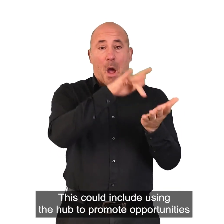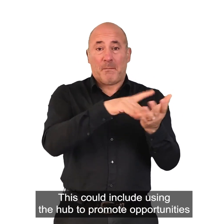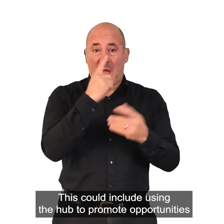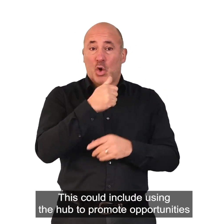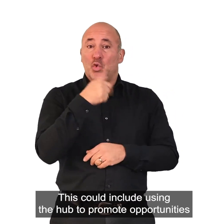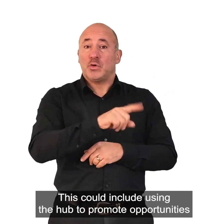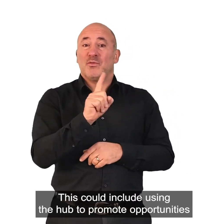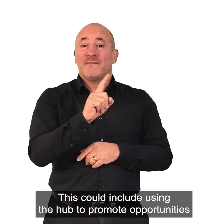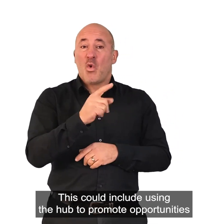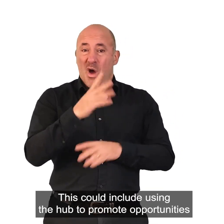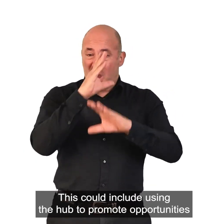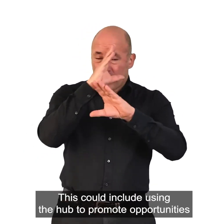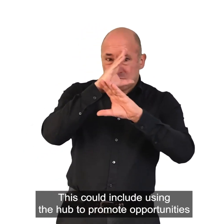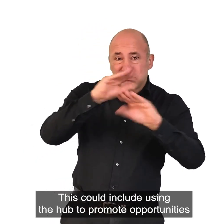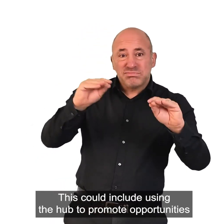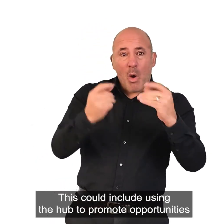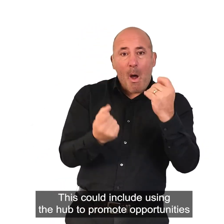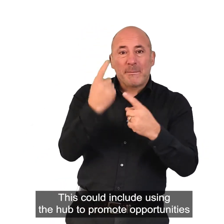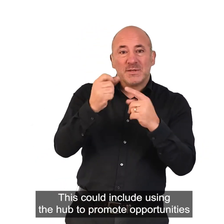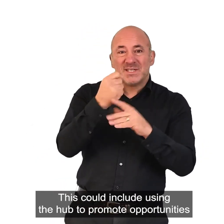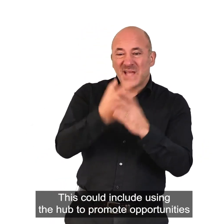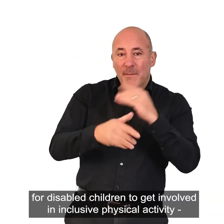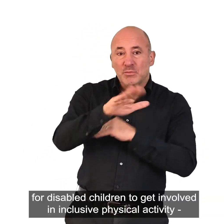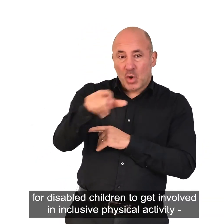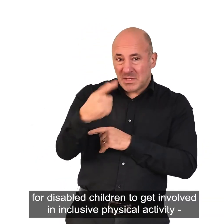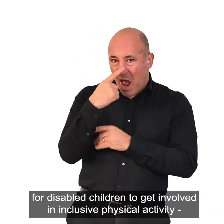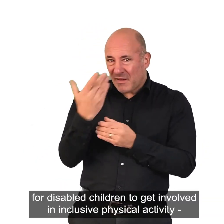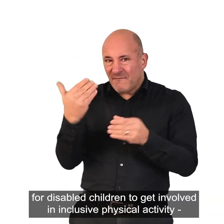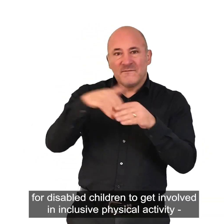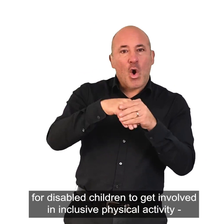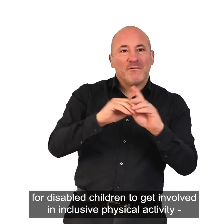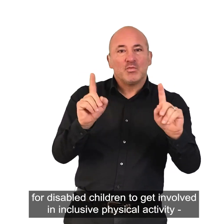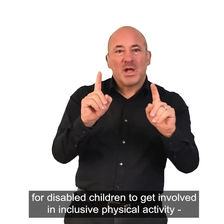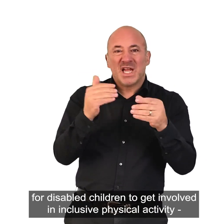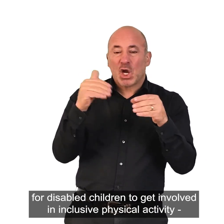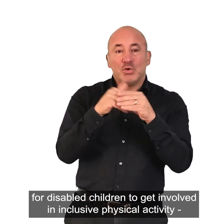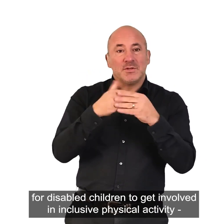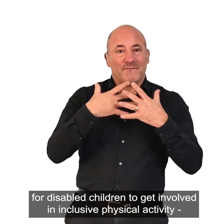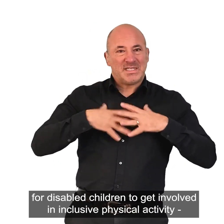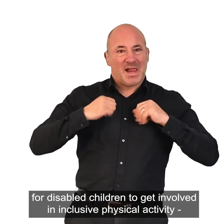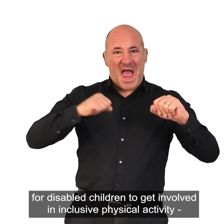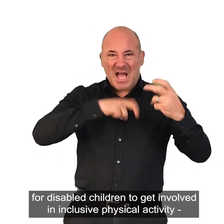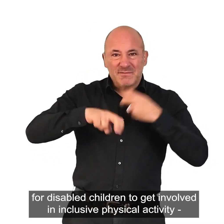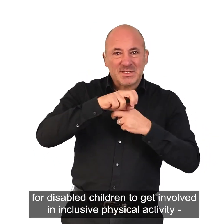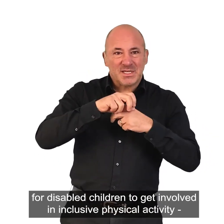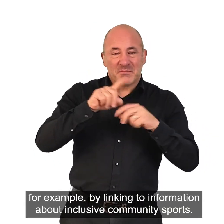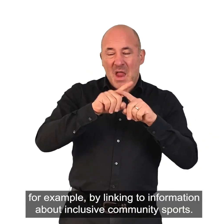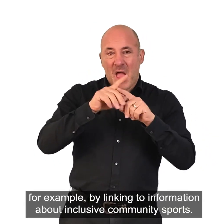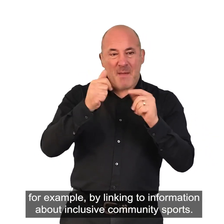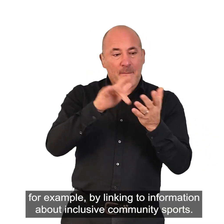the hub to promote opportunities for disabled children to get involved in inclusive physical activity, for